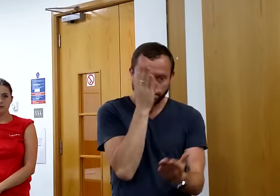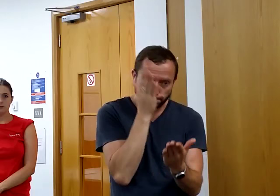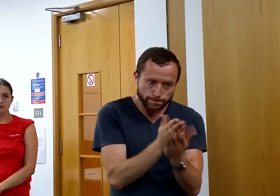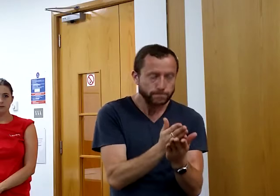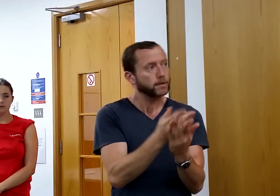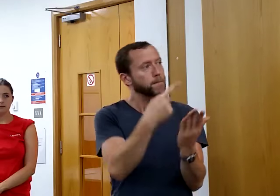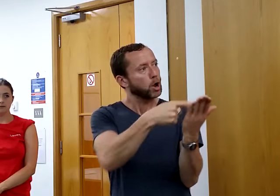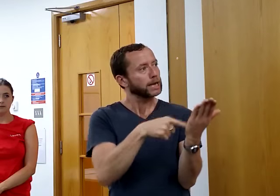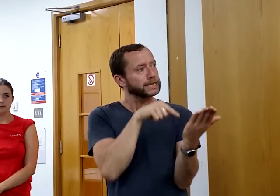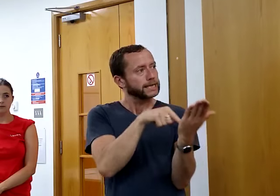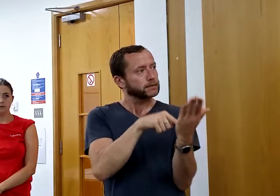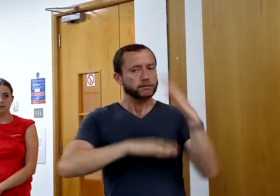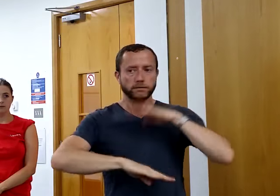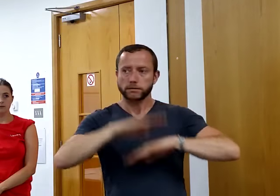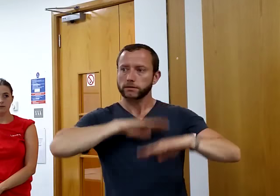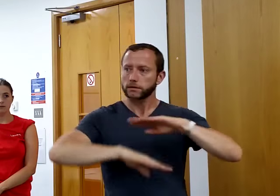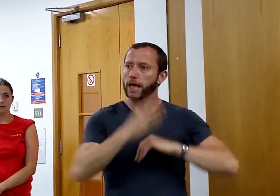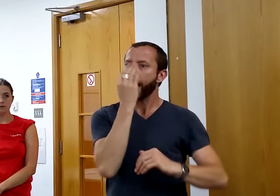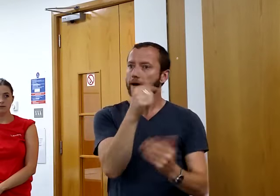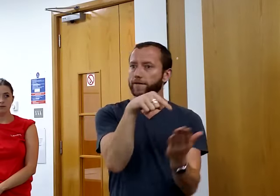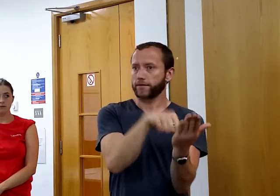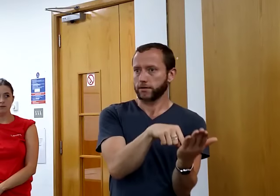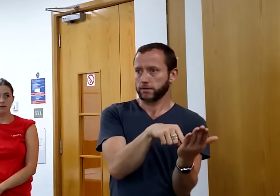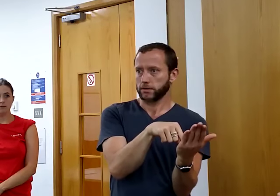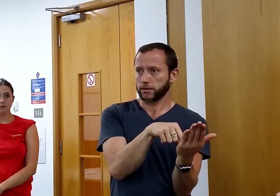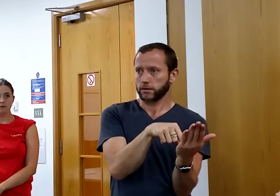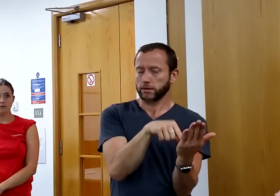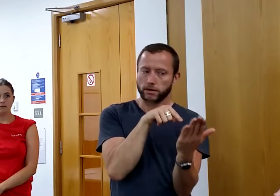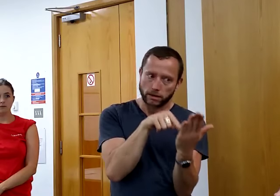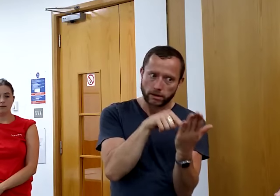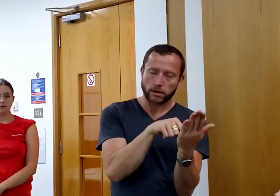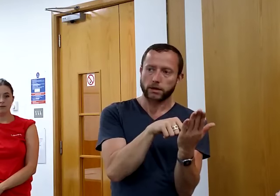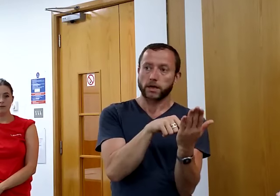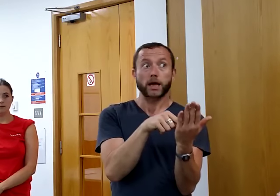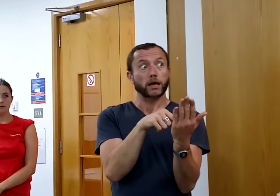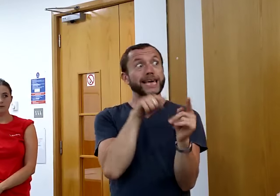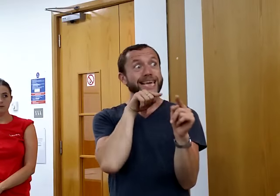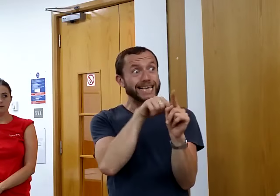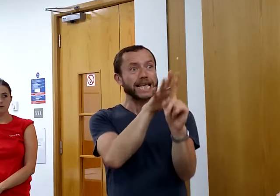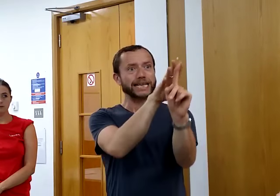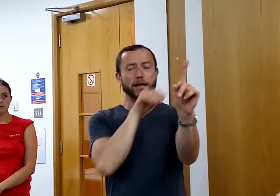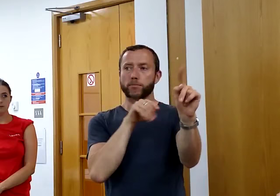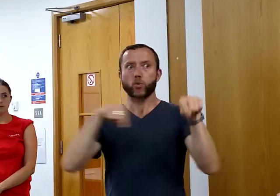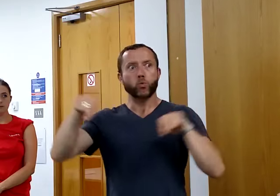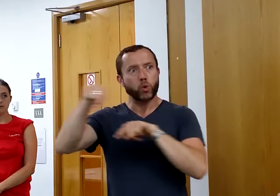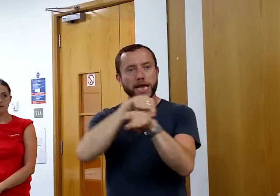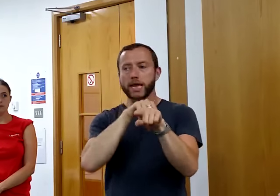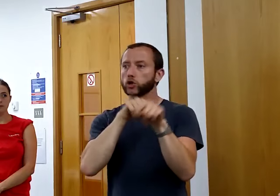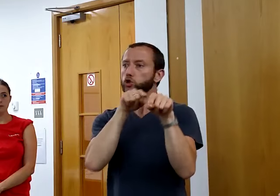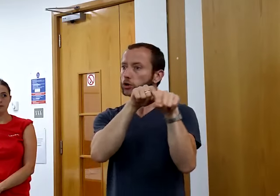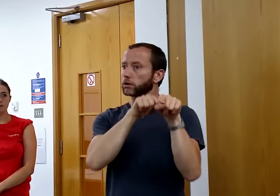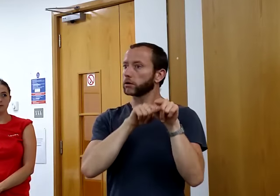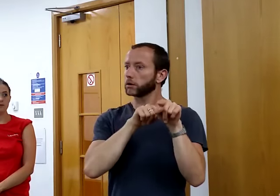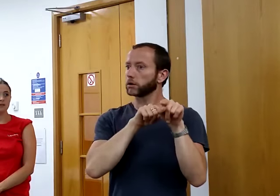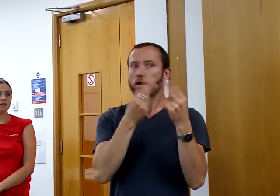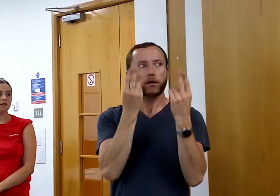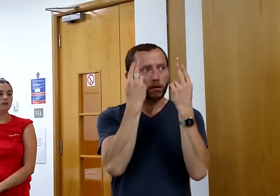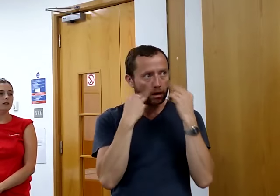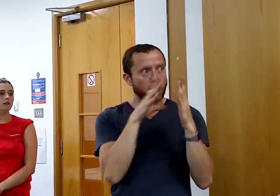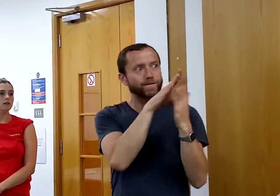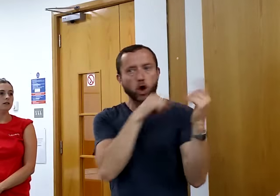good policies, and let's follow Jeremy's example and try